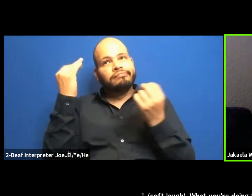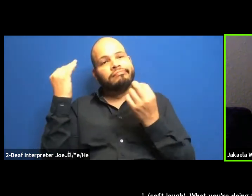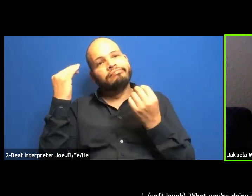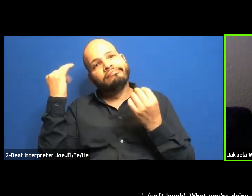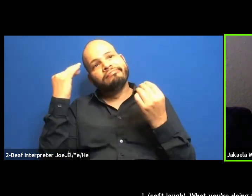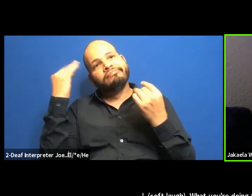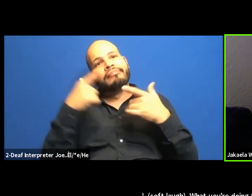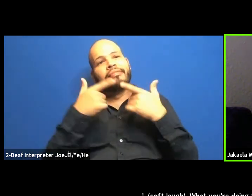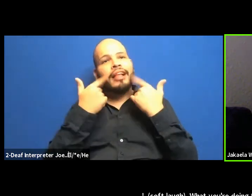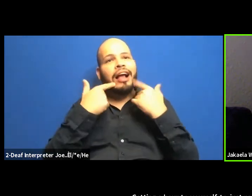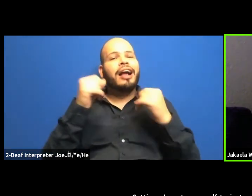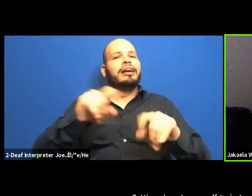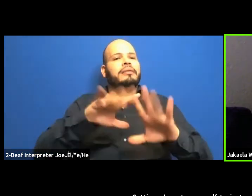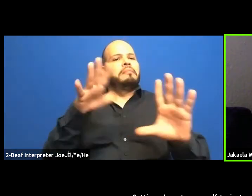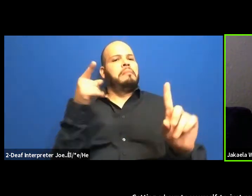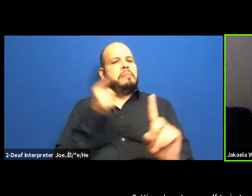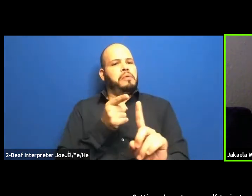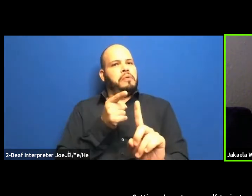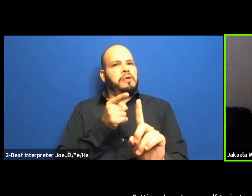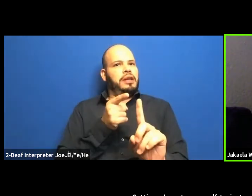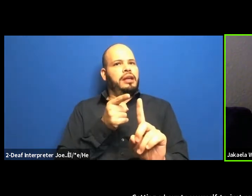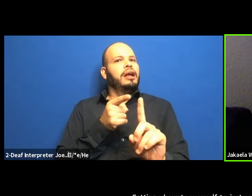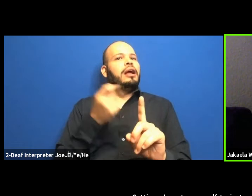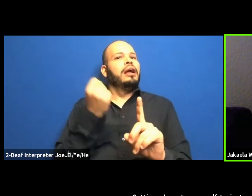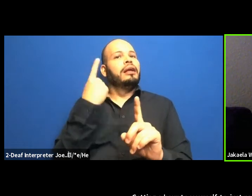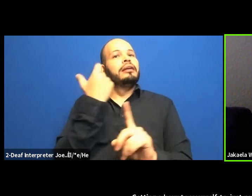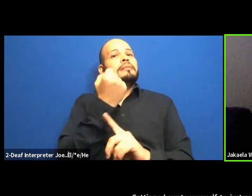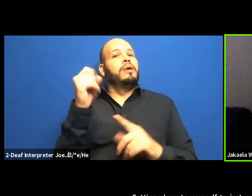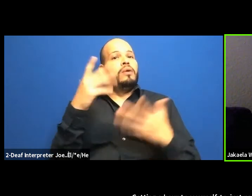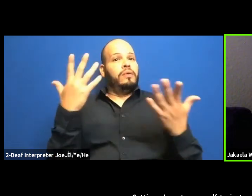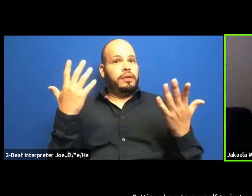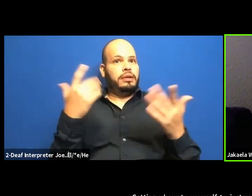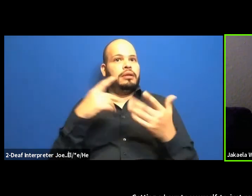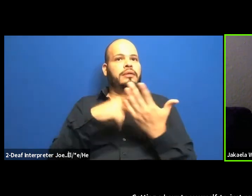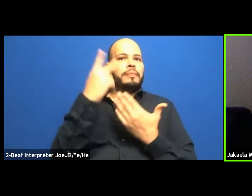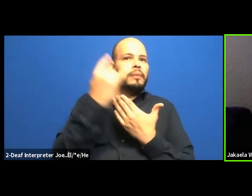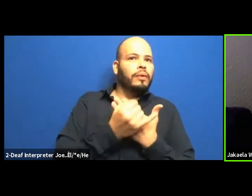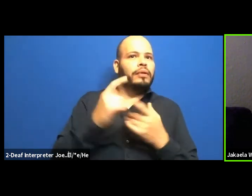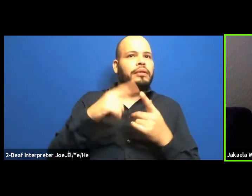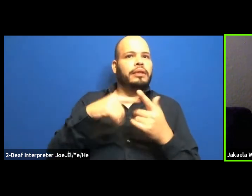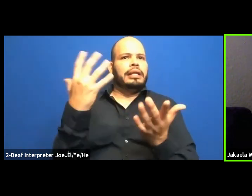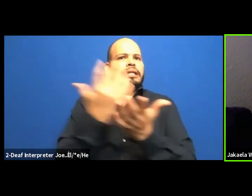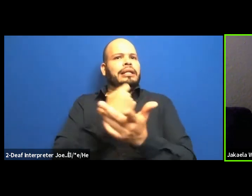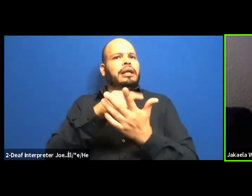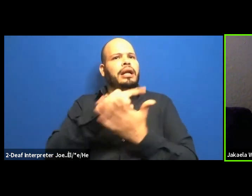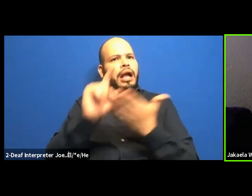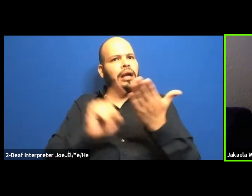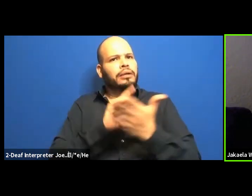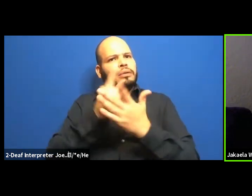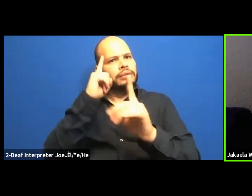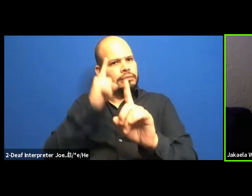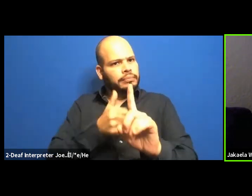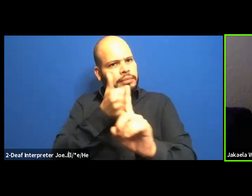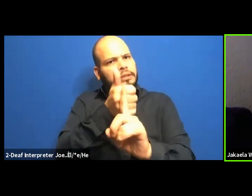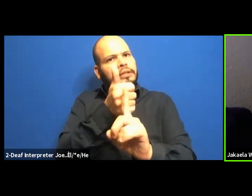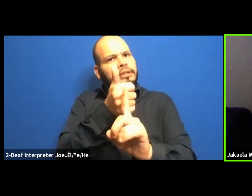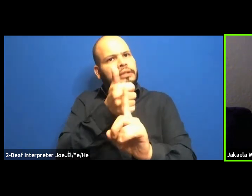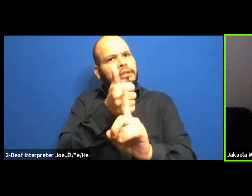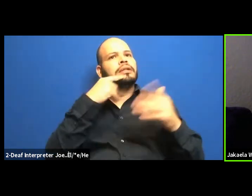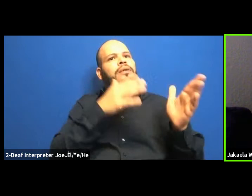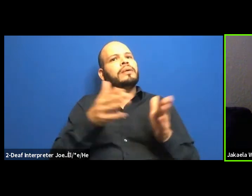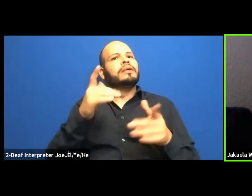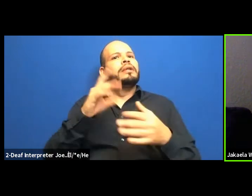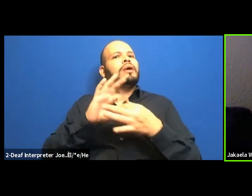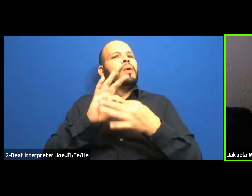just simply giving yourself a pat on the back for your small and or big wins. Self-care is very